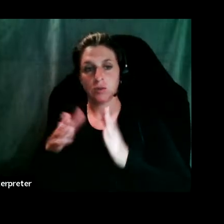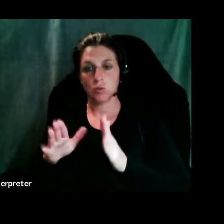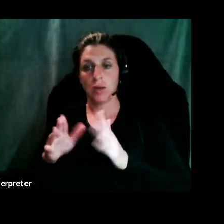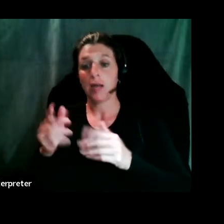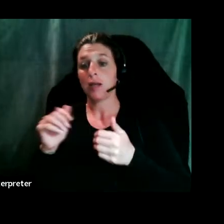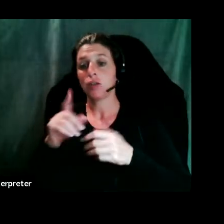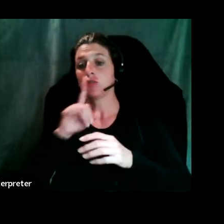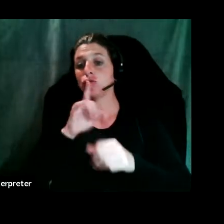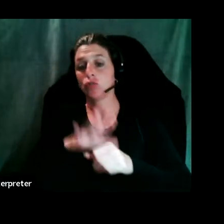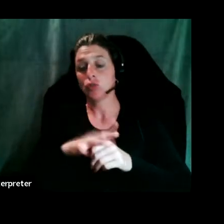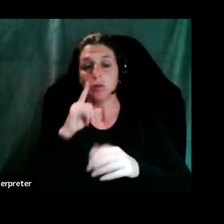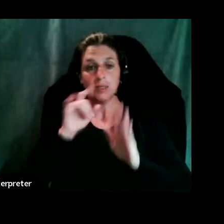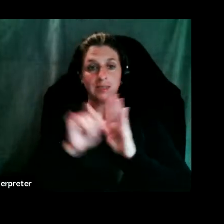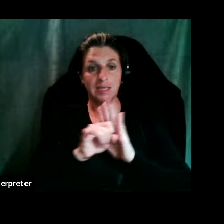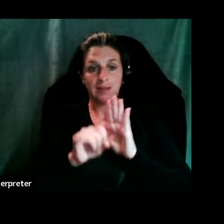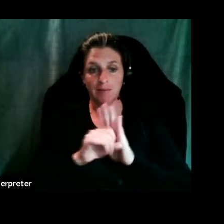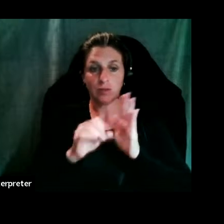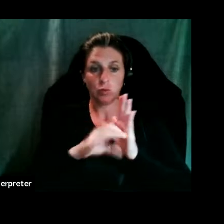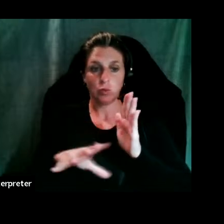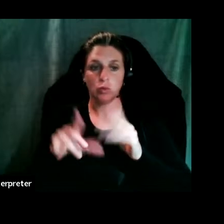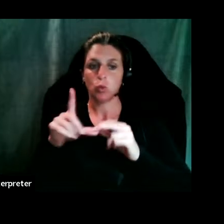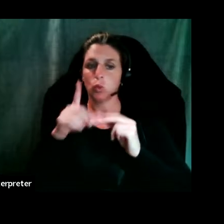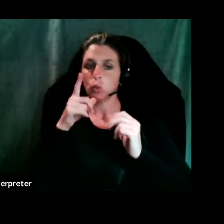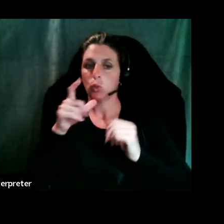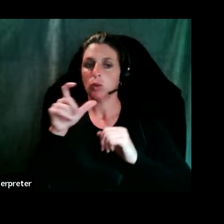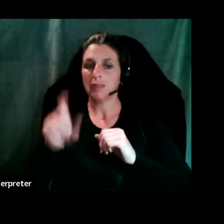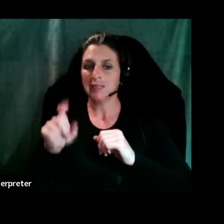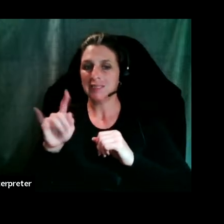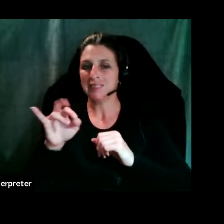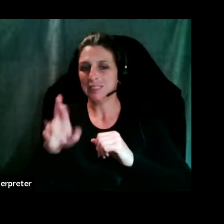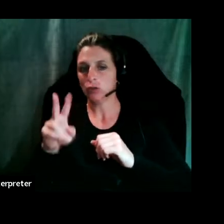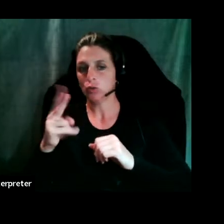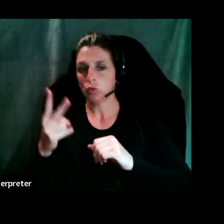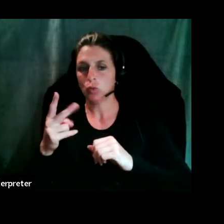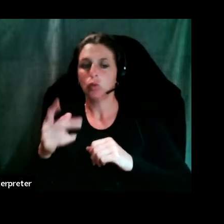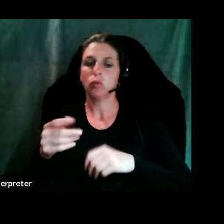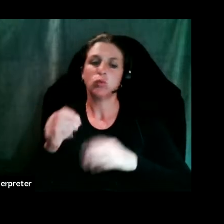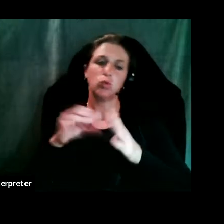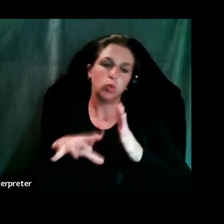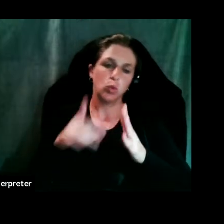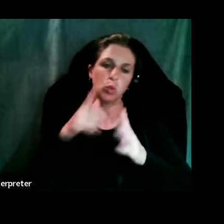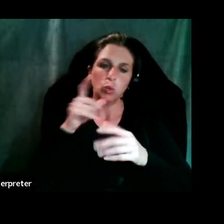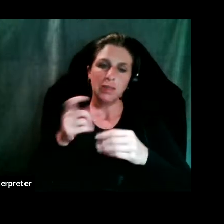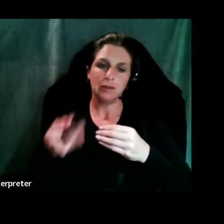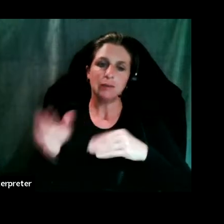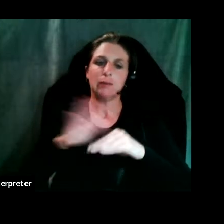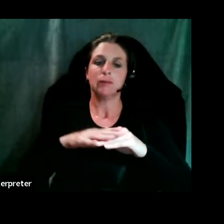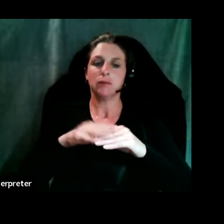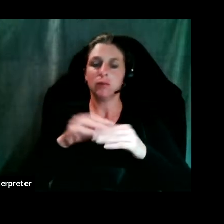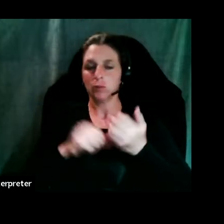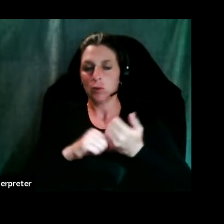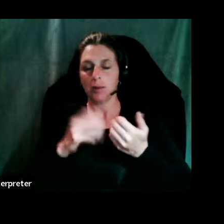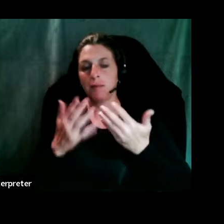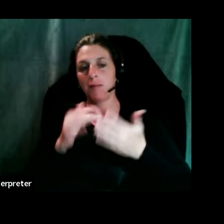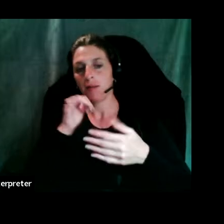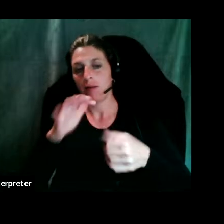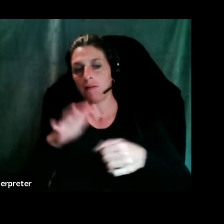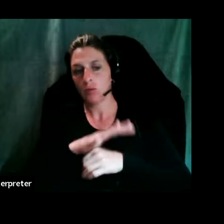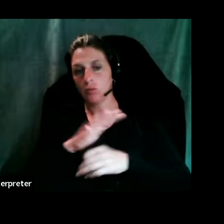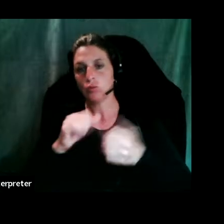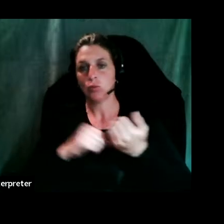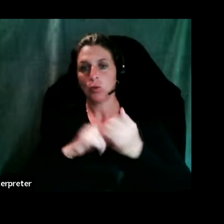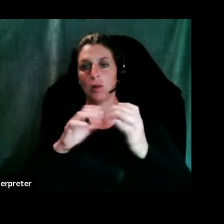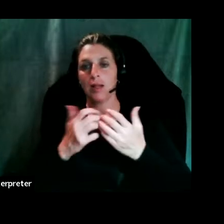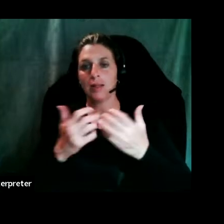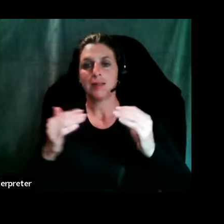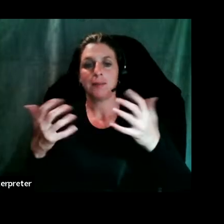identify students who need tier 2, basically students that might need a little additional support and maybe not a full support class, matching